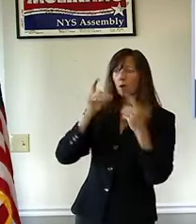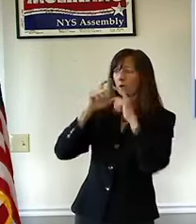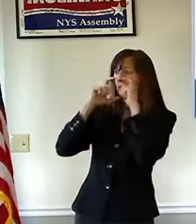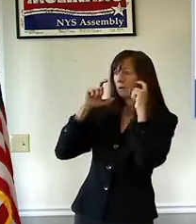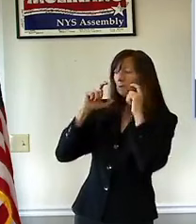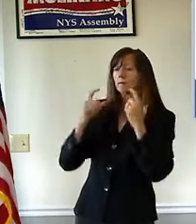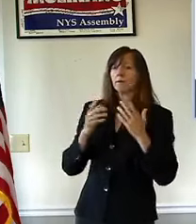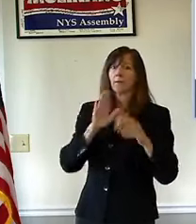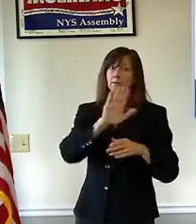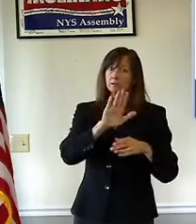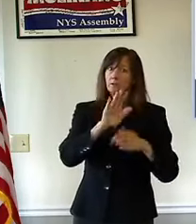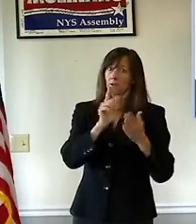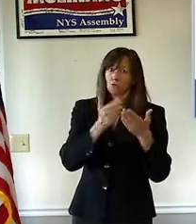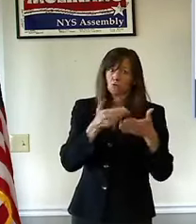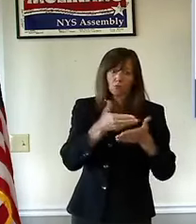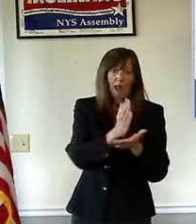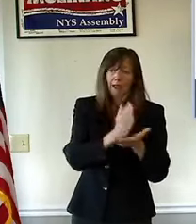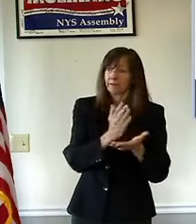only thing is the business